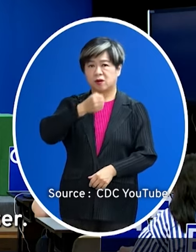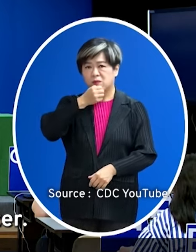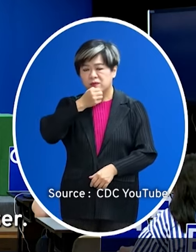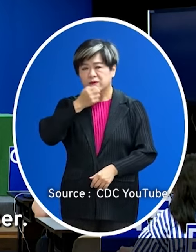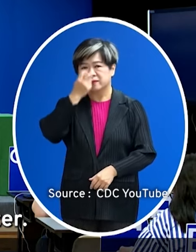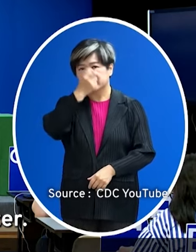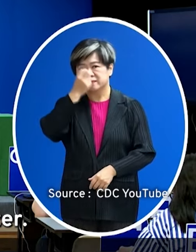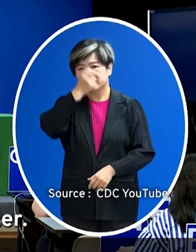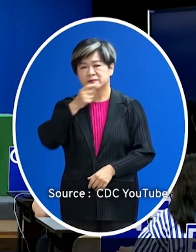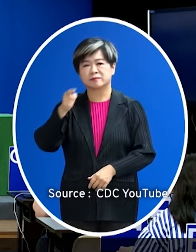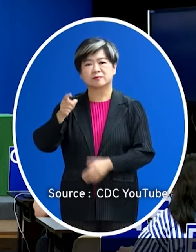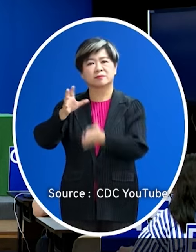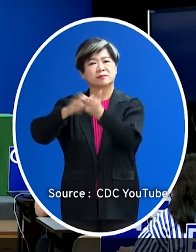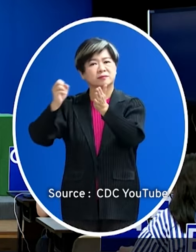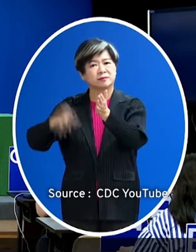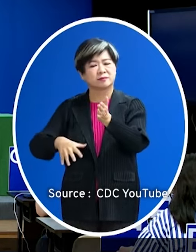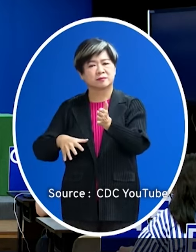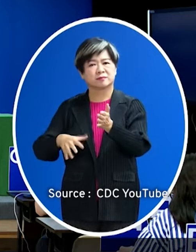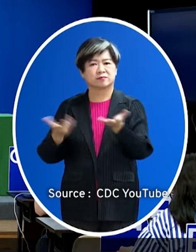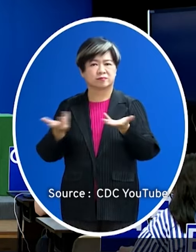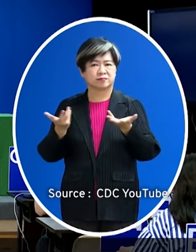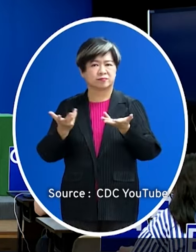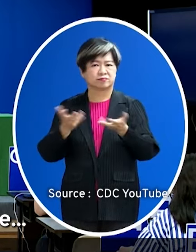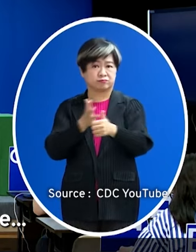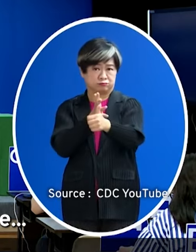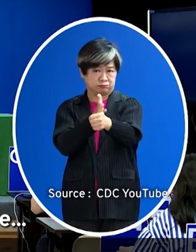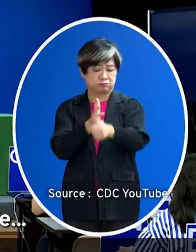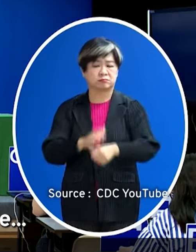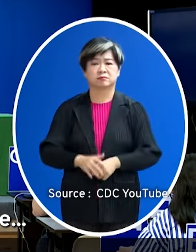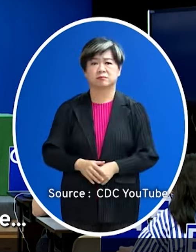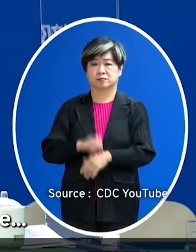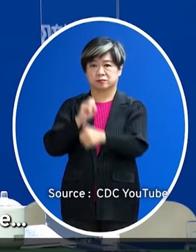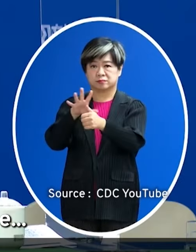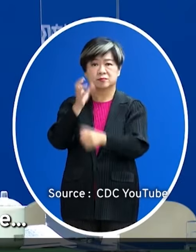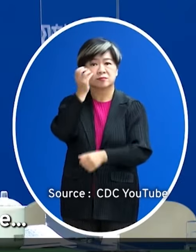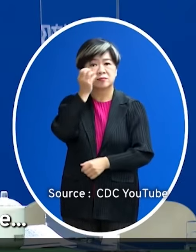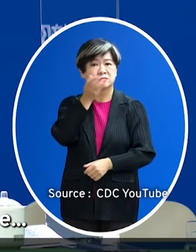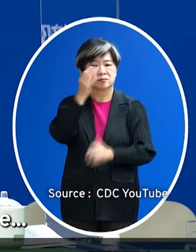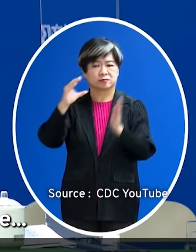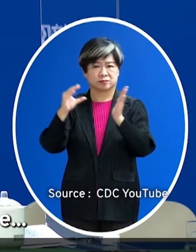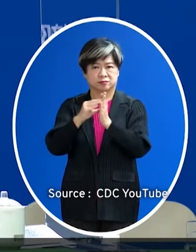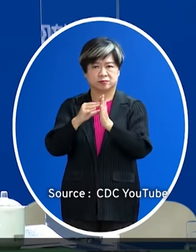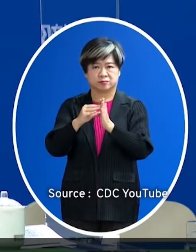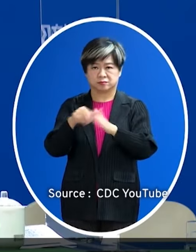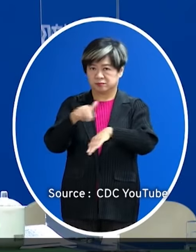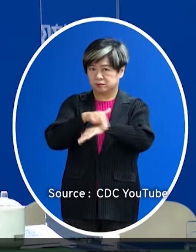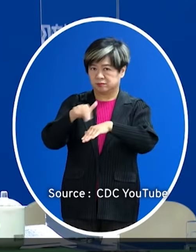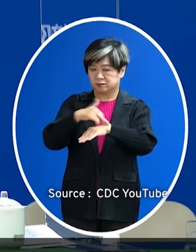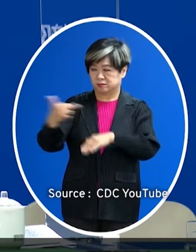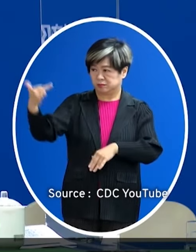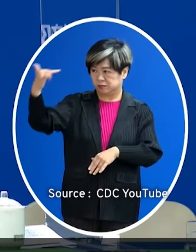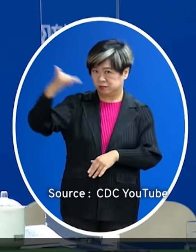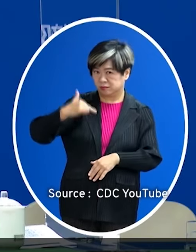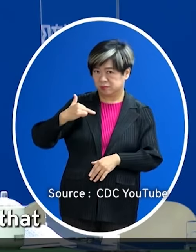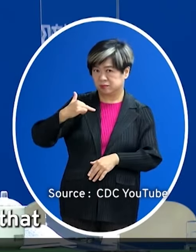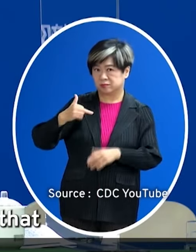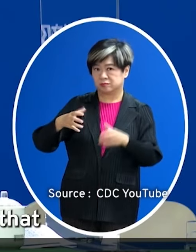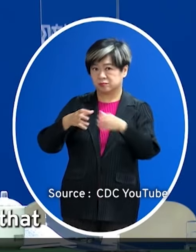the interpreter. So interpreter will provide that information, especially when during the COVID things. So they